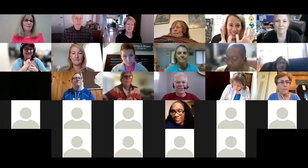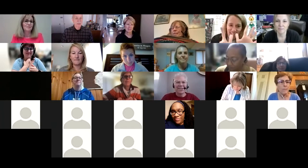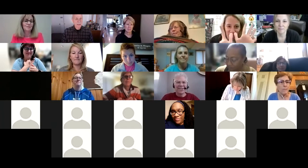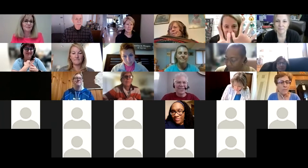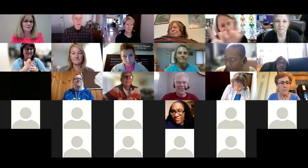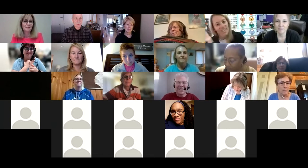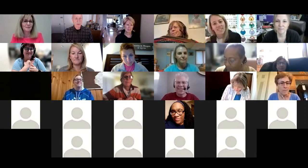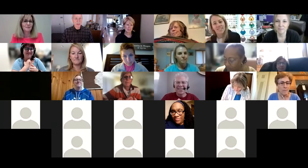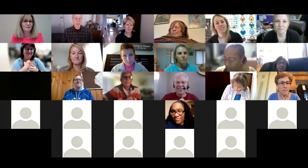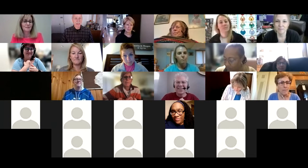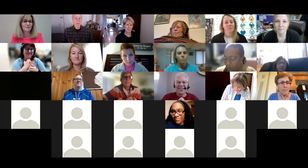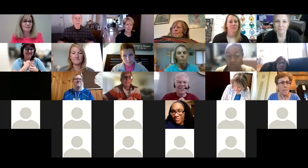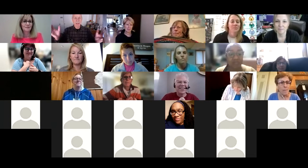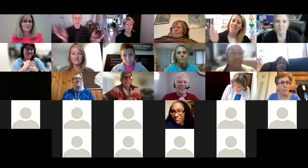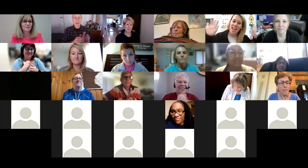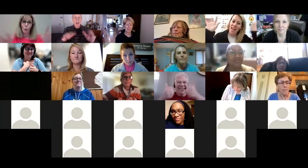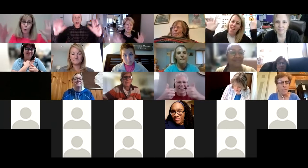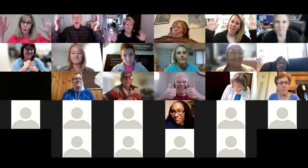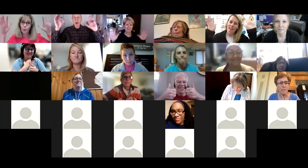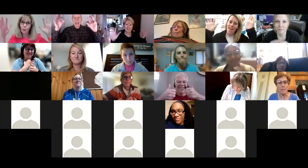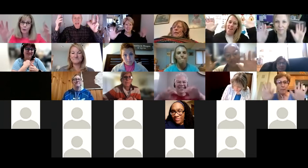They broke their record. Everybody. Oh yeah.